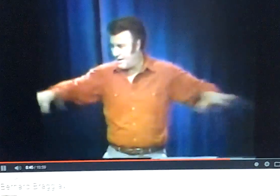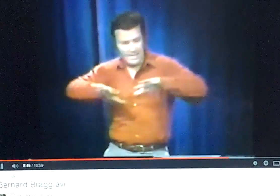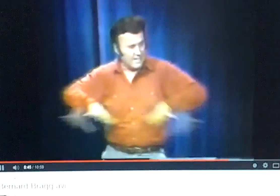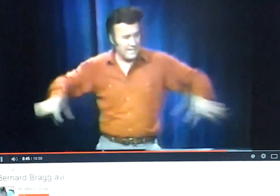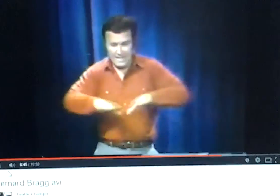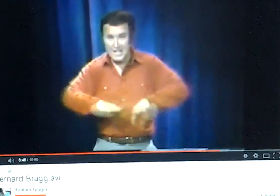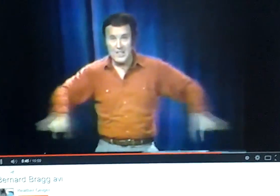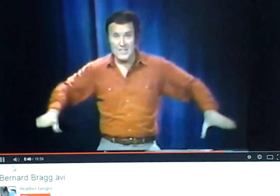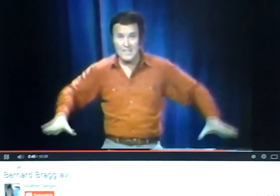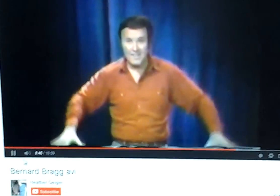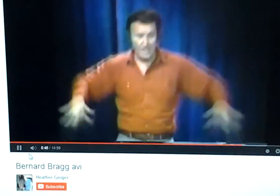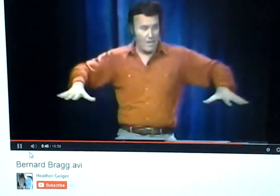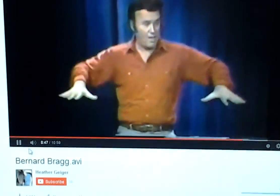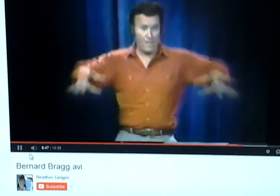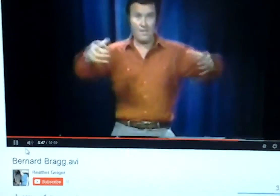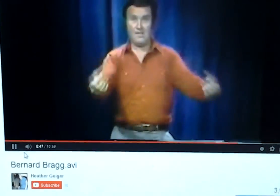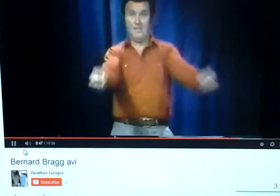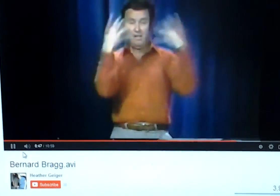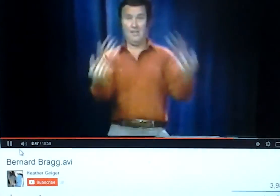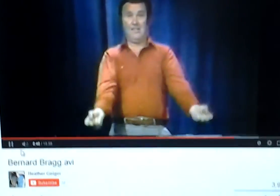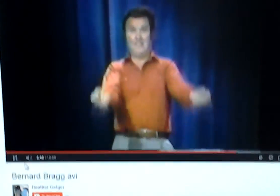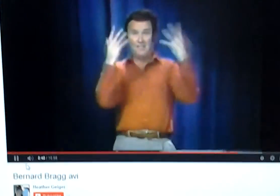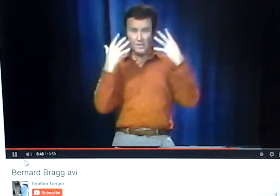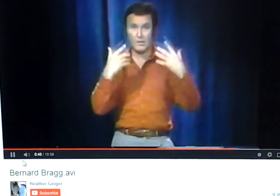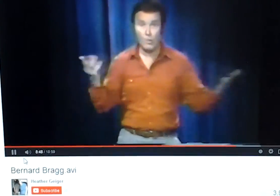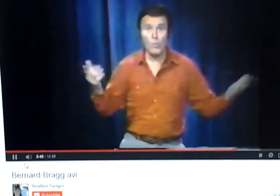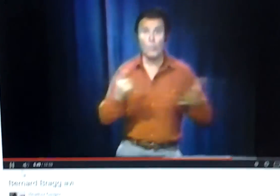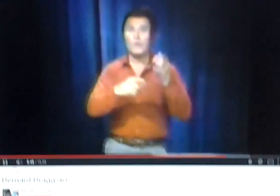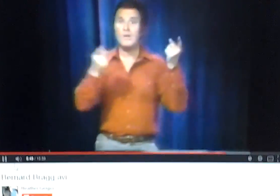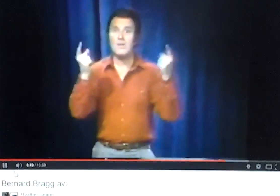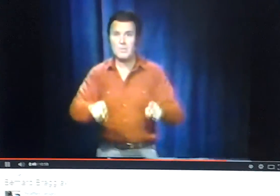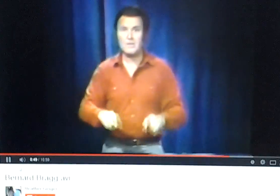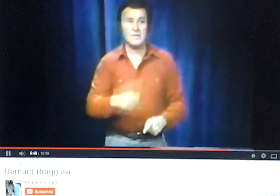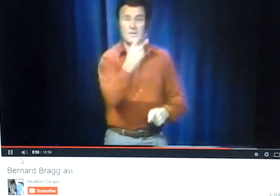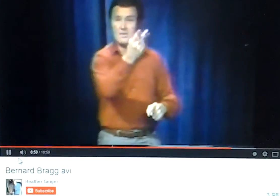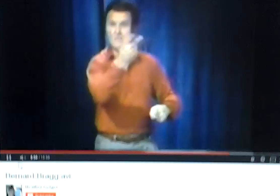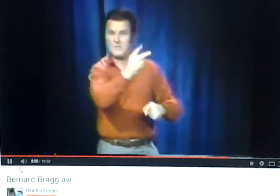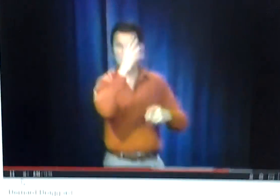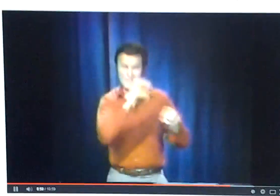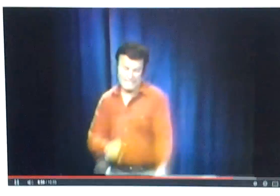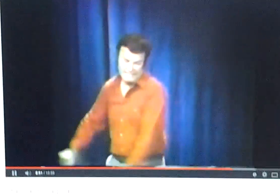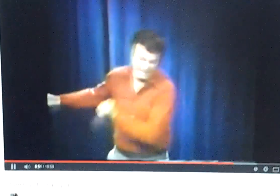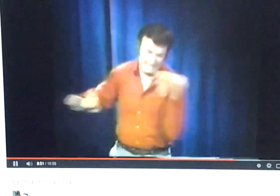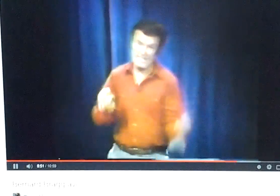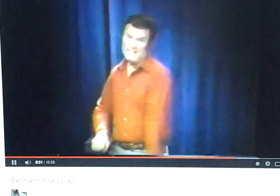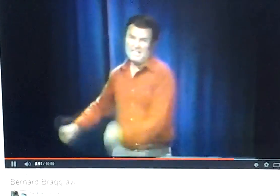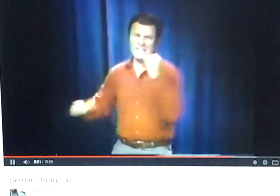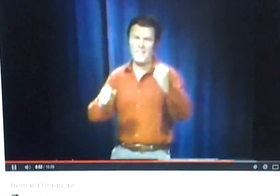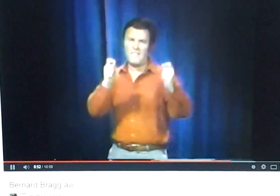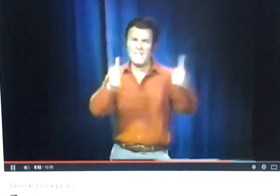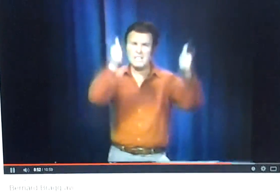My responsibility was to take care of the ground, and the dirt kept flying towards me.